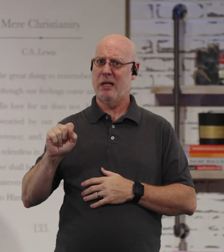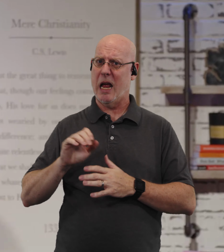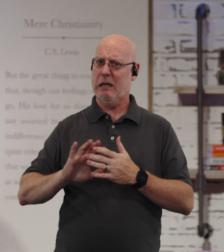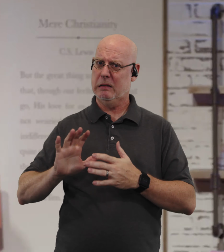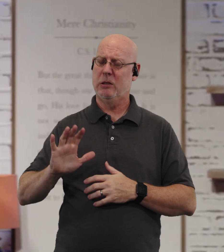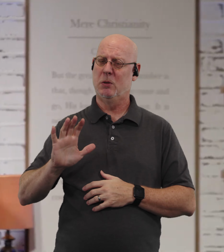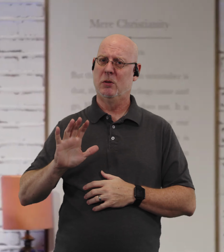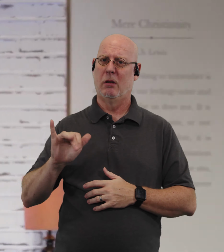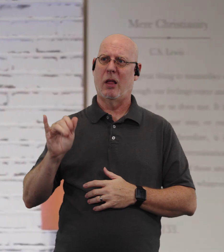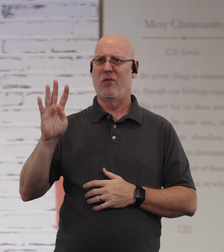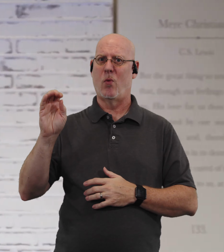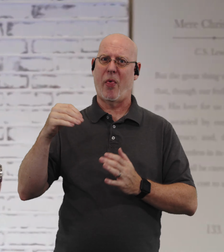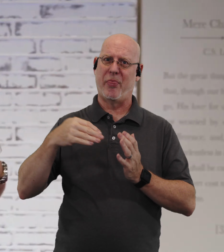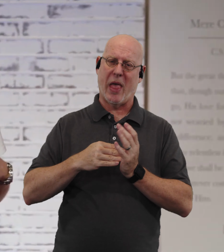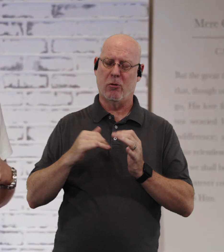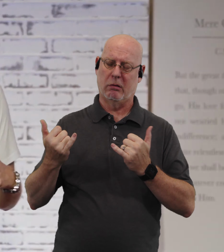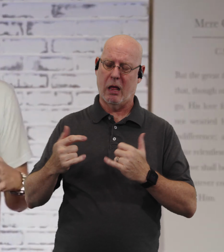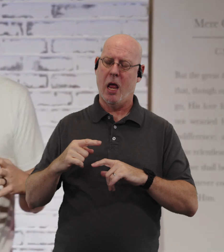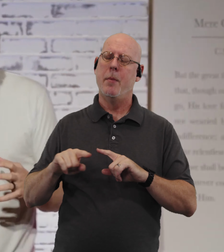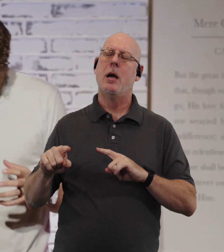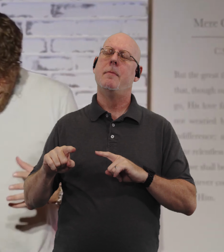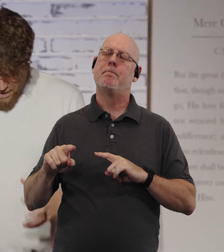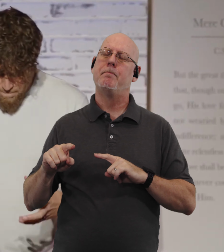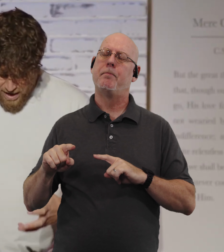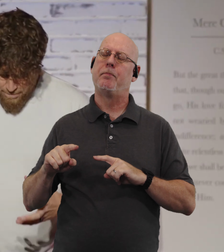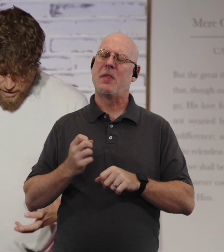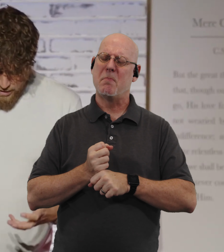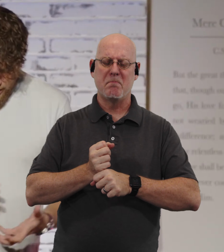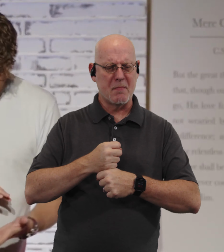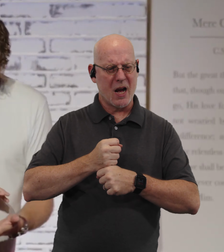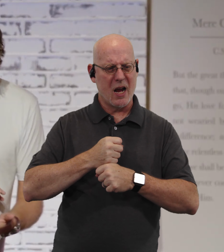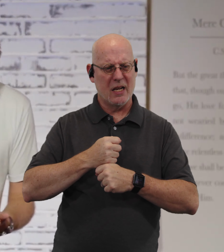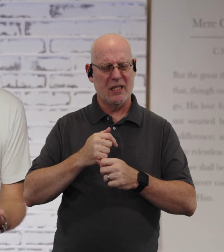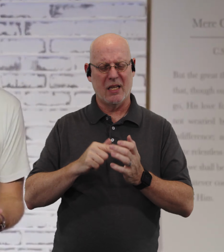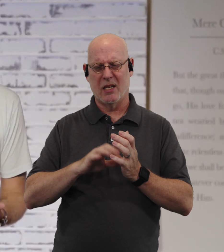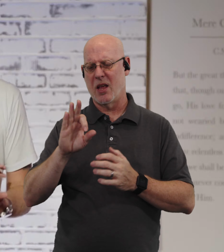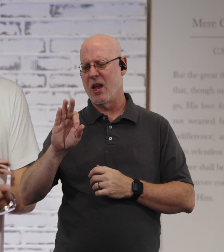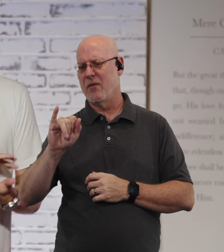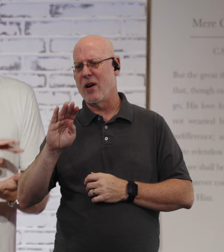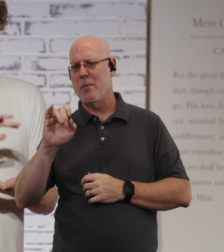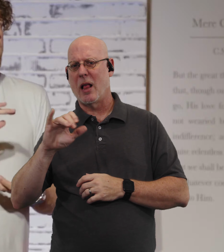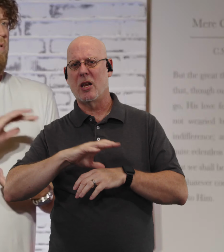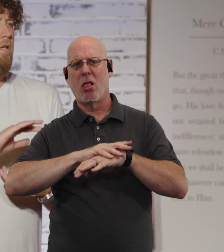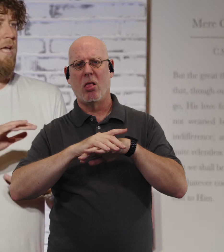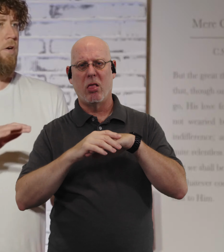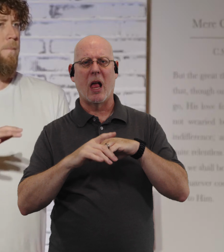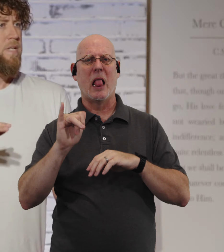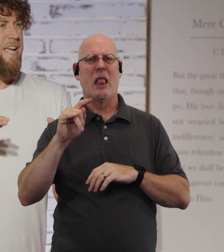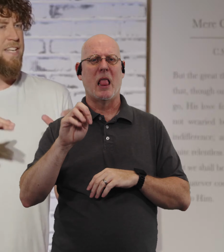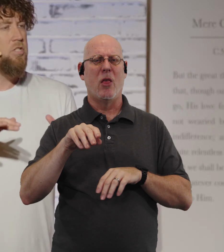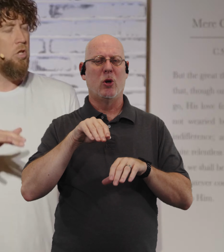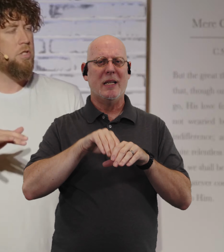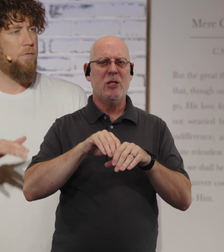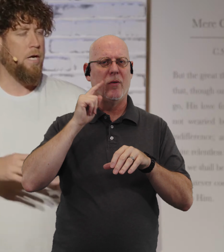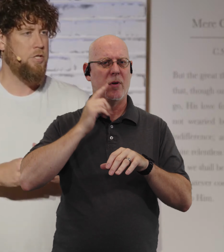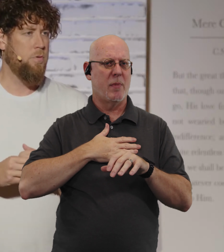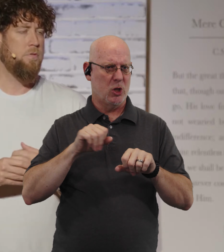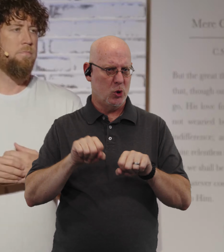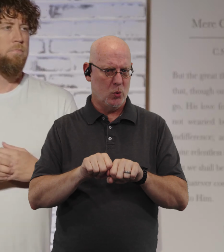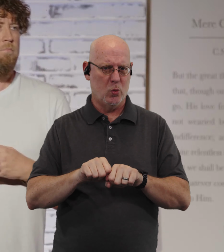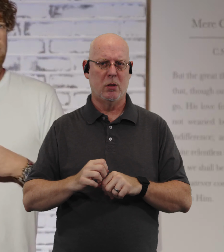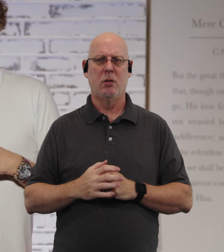90s might as well have been $40,000 today. But they made me these fiberglass overlaid with leather inserts for